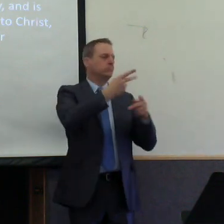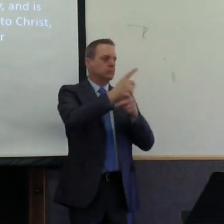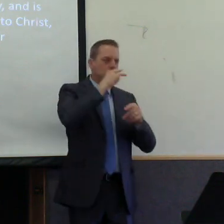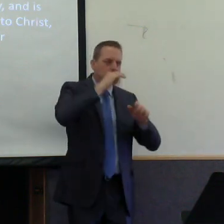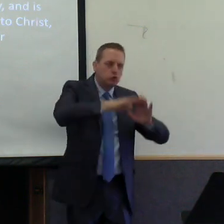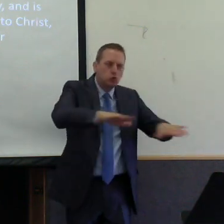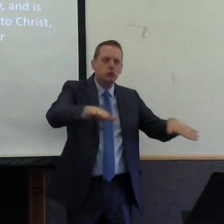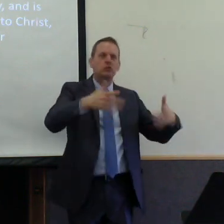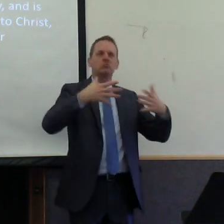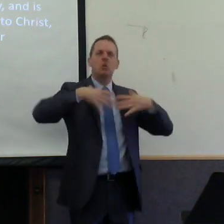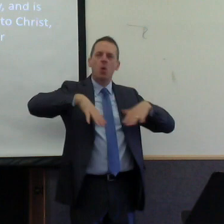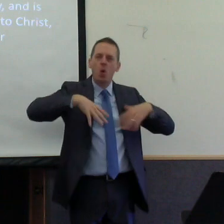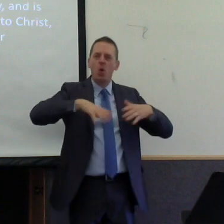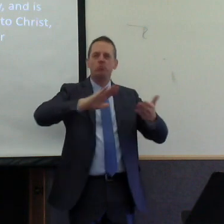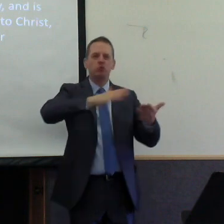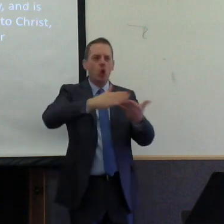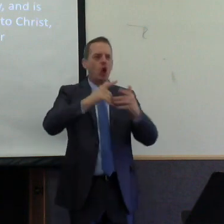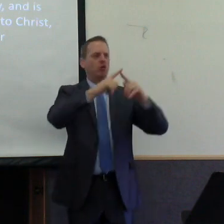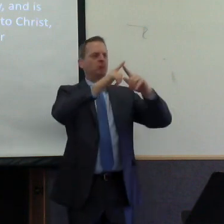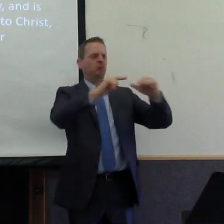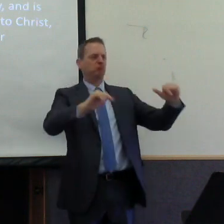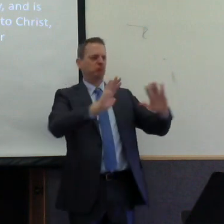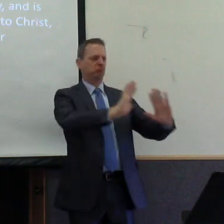husband. And so that would mean things in the house.